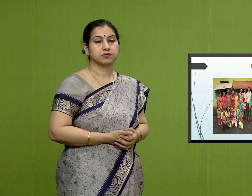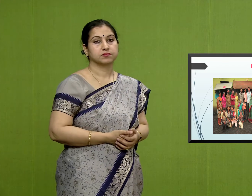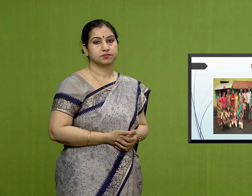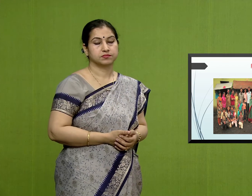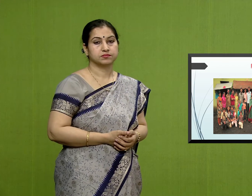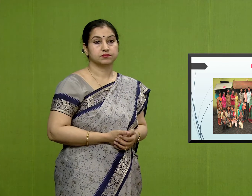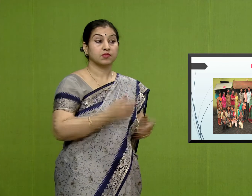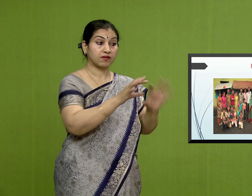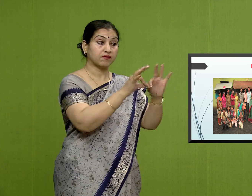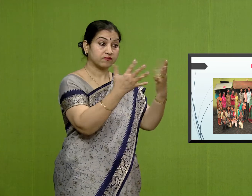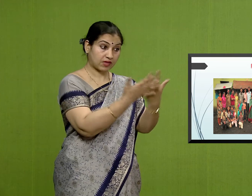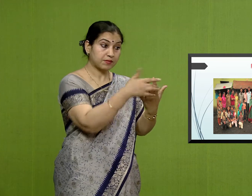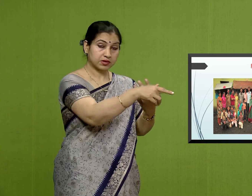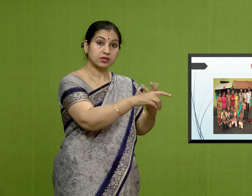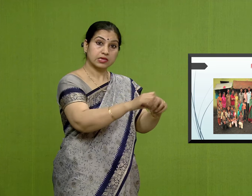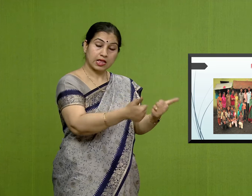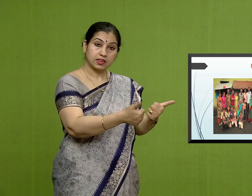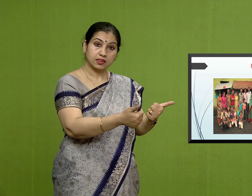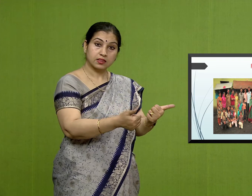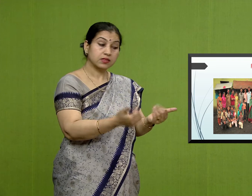The family can have better education,